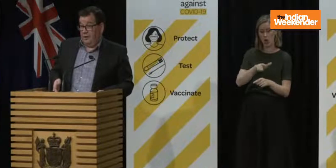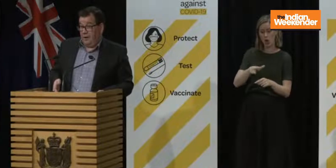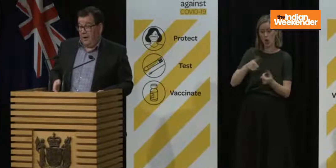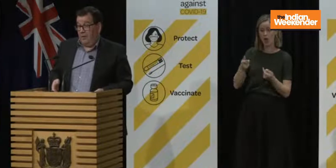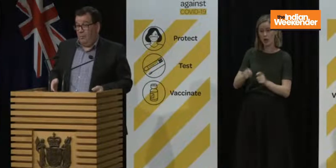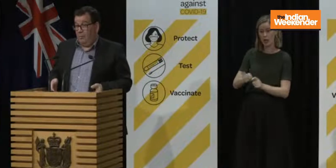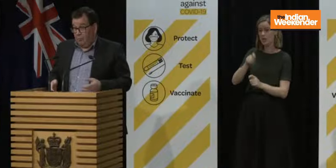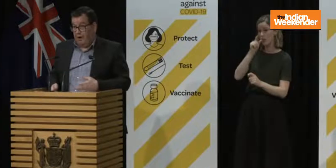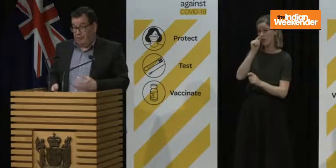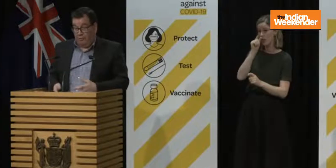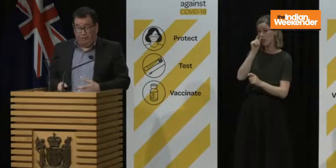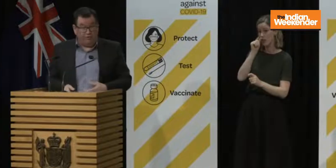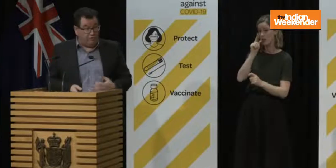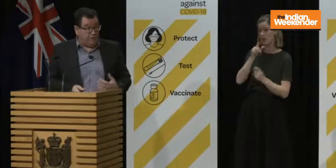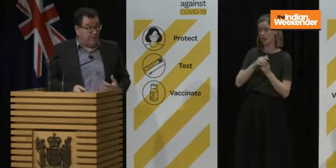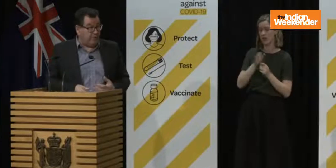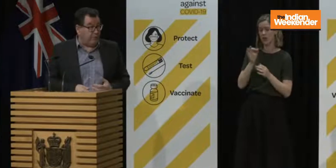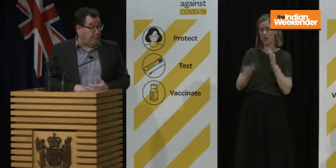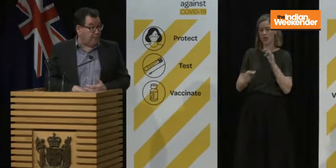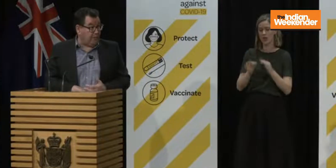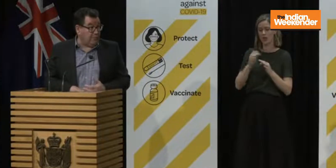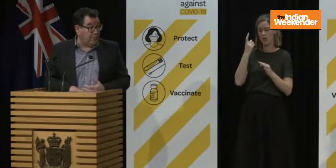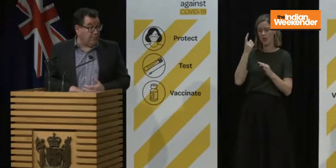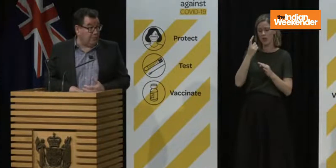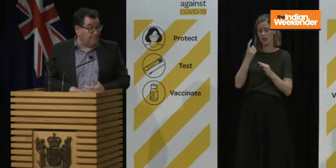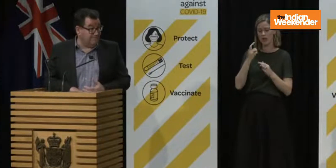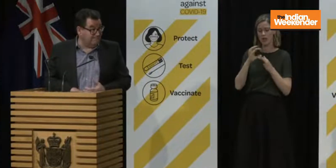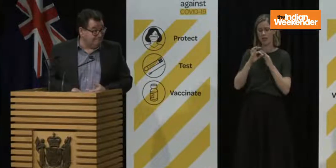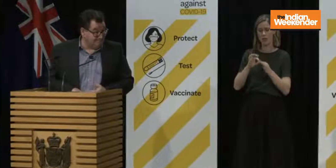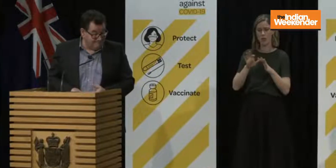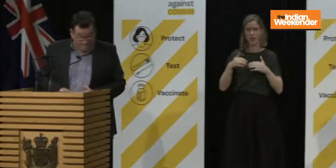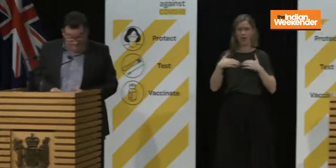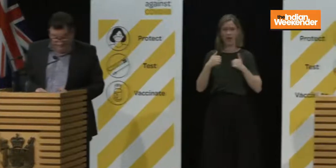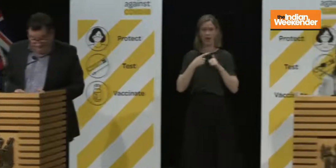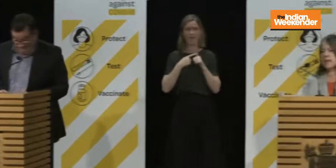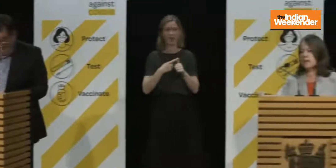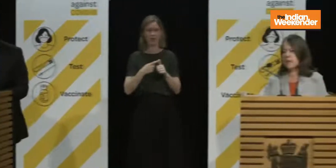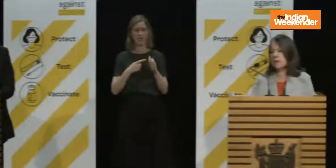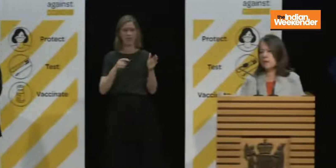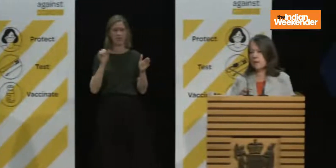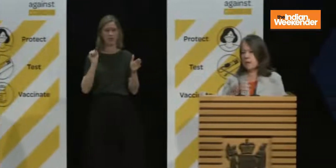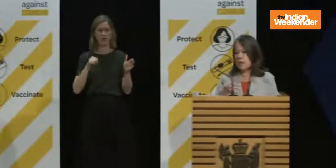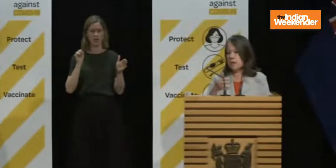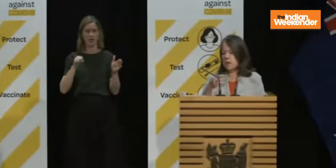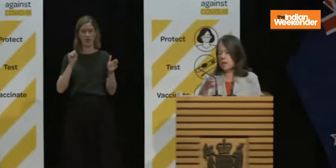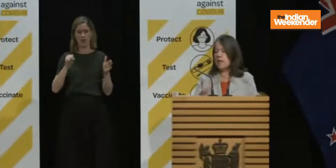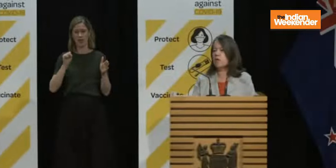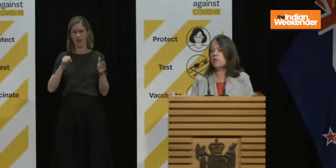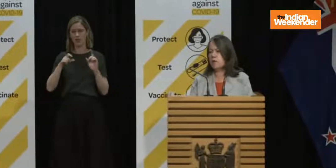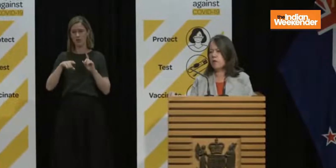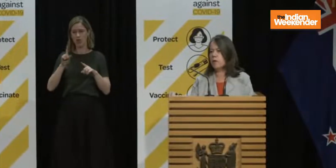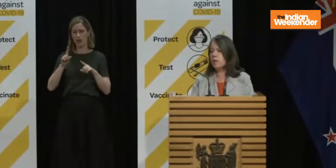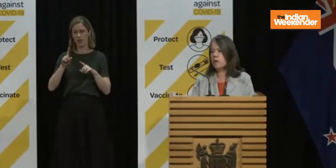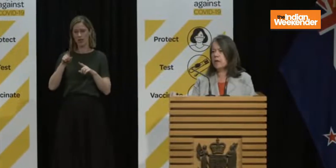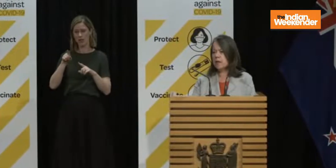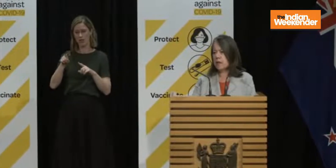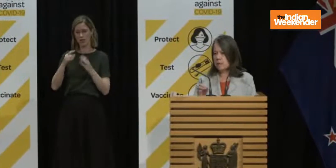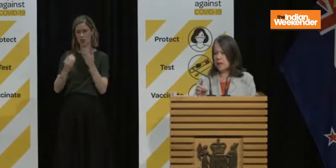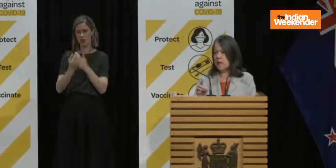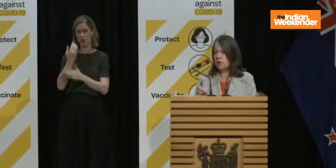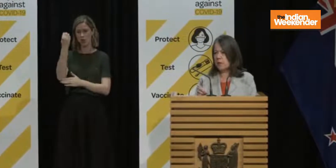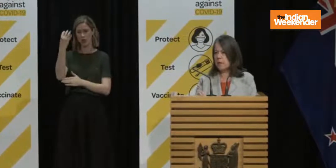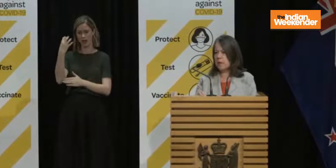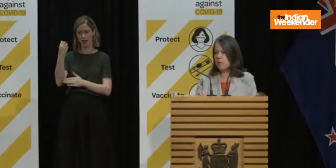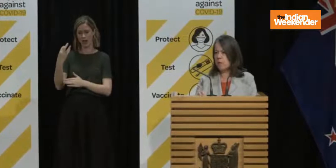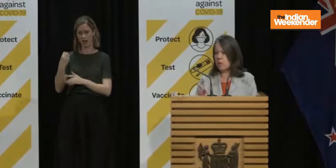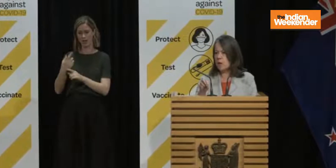lockdowns. We'll take those decisions based on public health advice. That's right, and that last bit about the intent of the framework is to